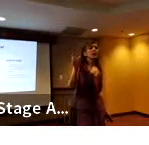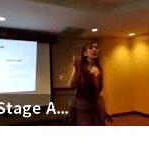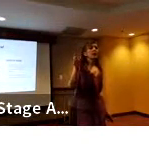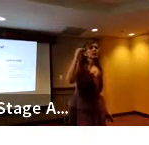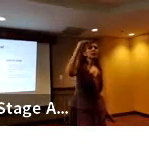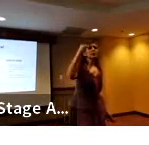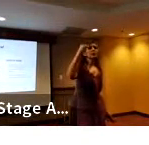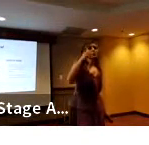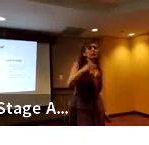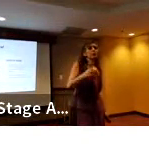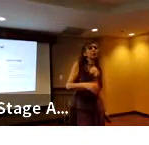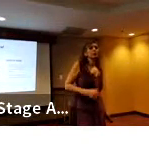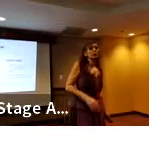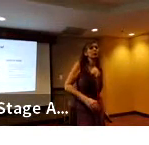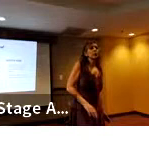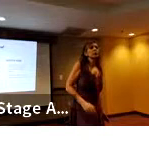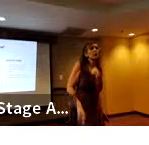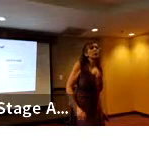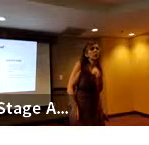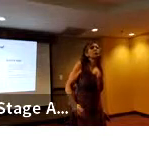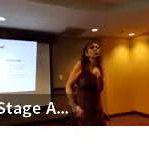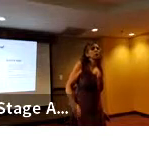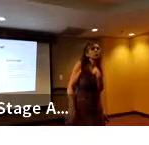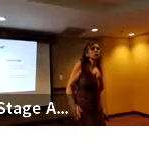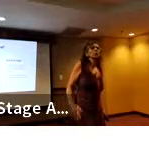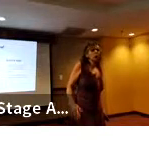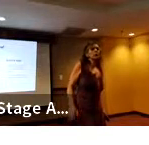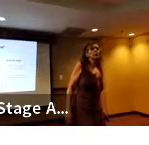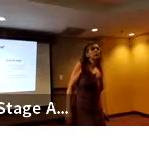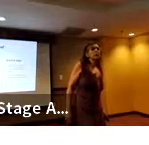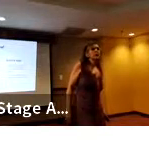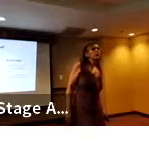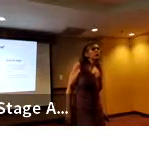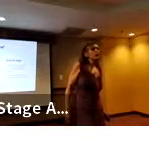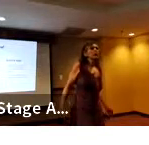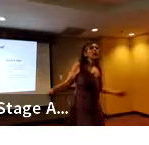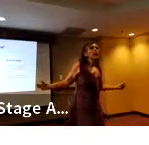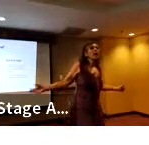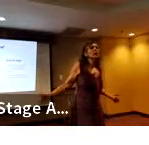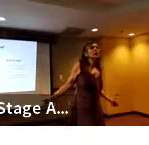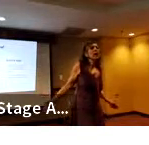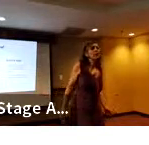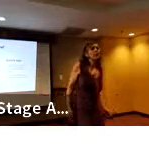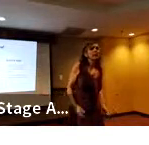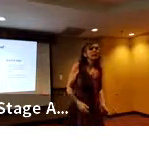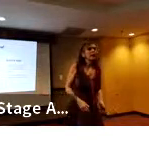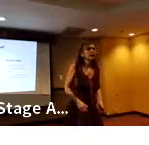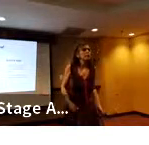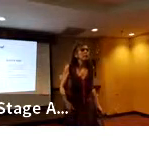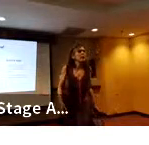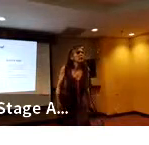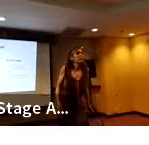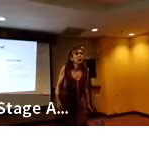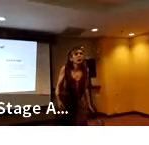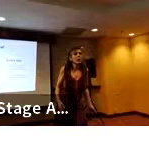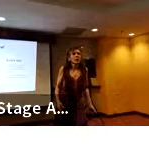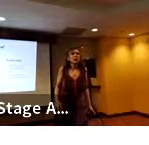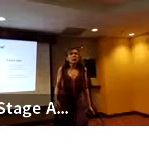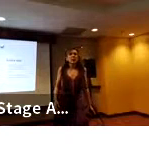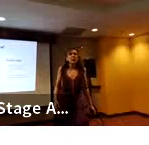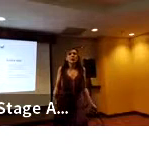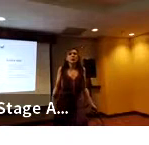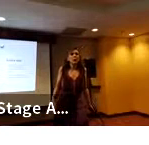HTML, script, script, script, script, script, script, script, script, script, script, script. What the hell does that mean? Is that